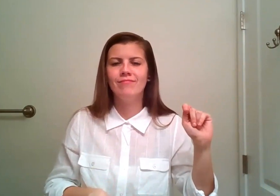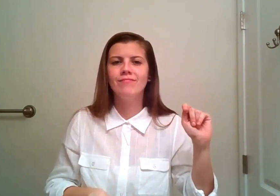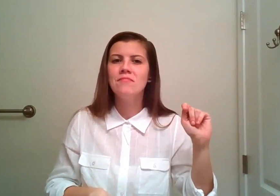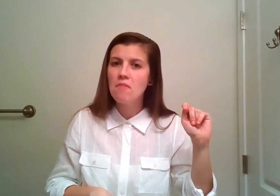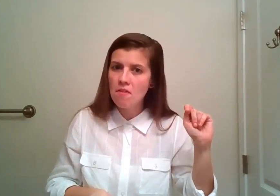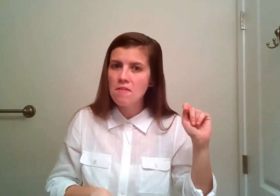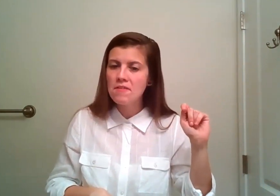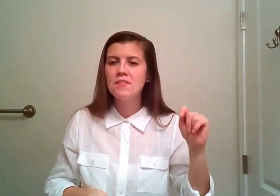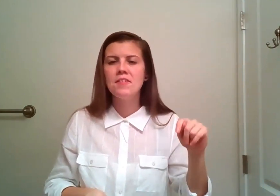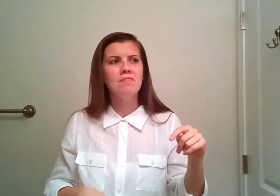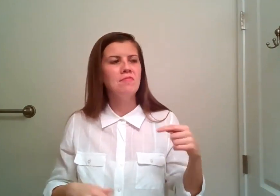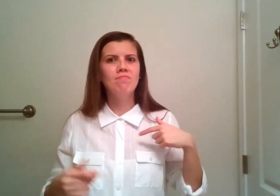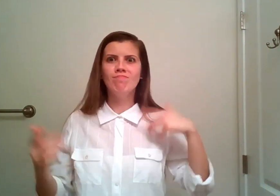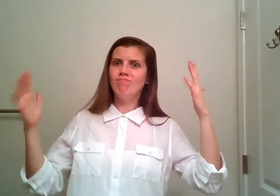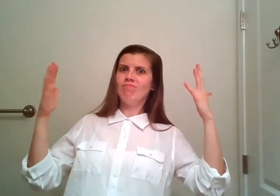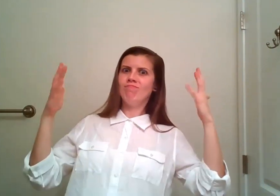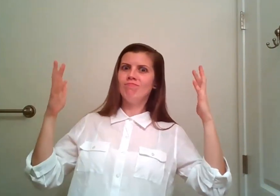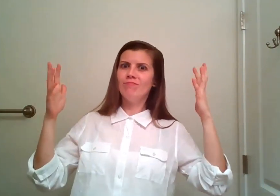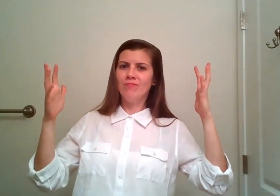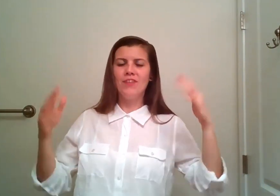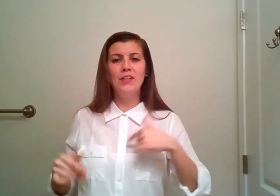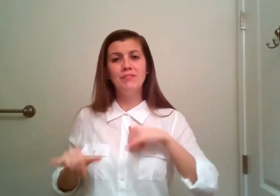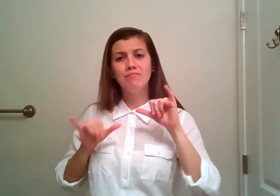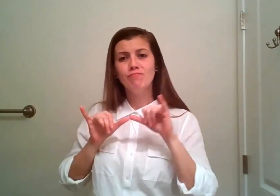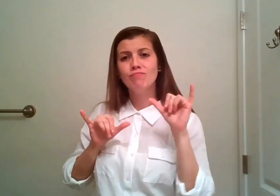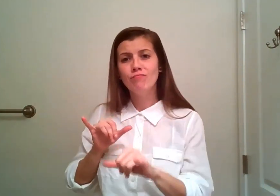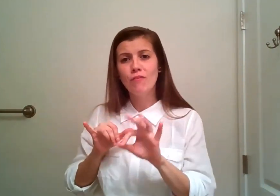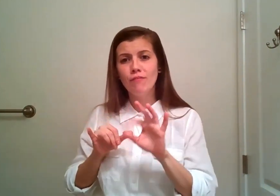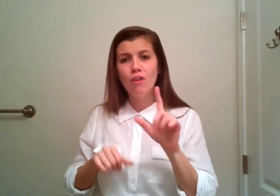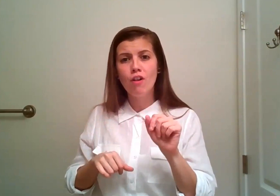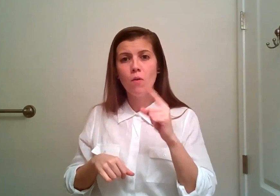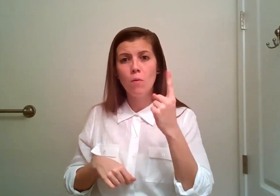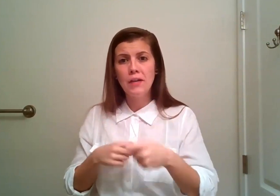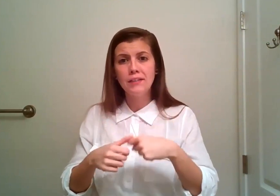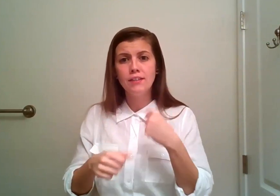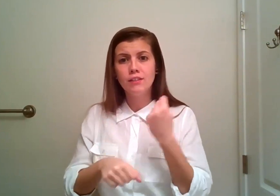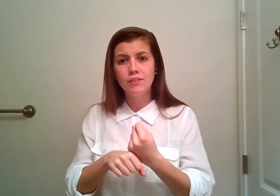to a school for the deaf, which was so amazing.